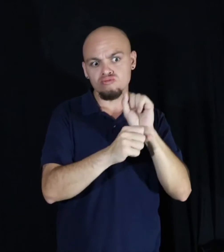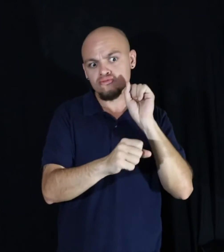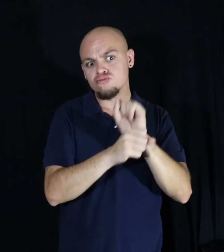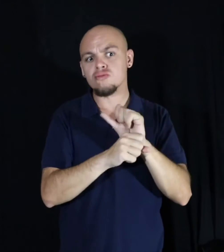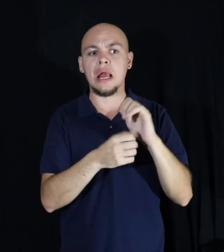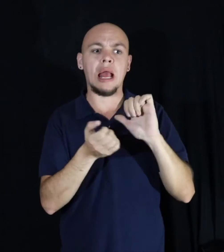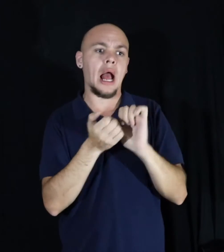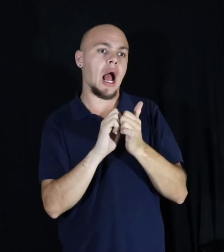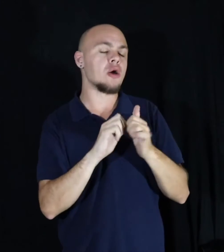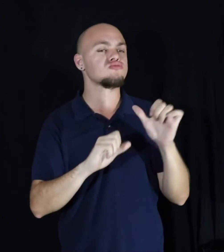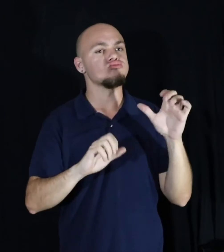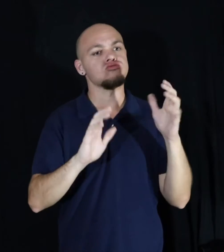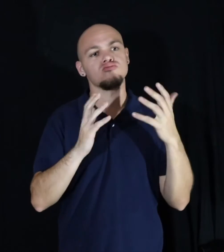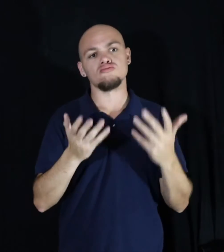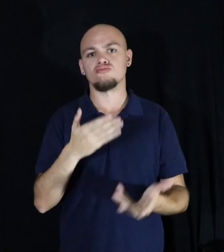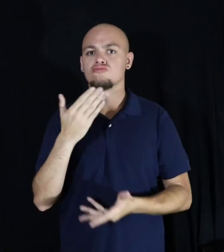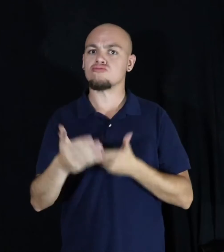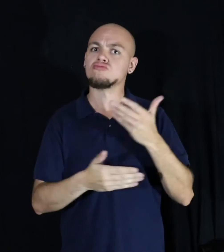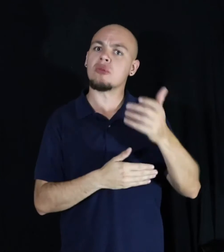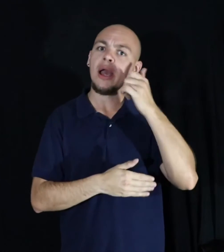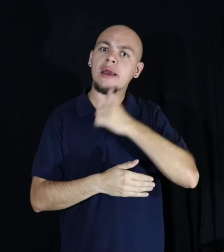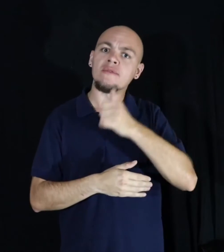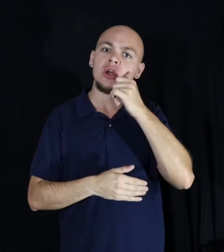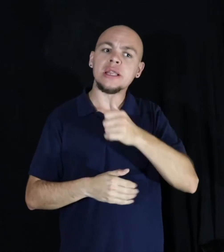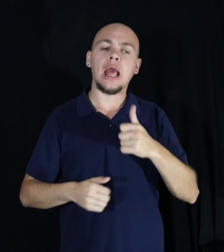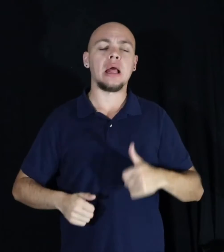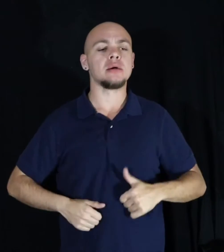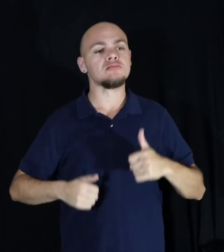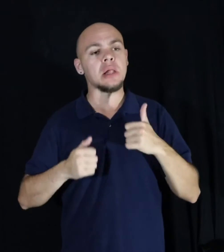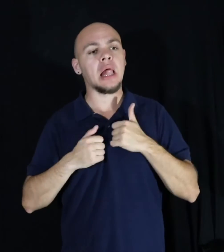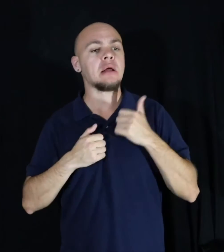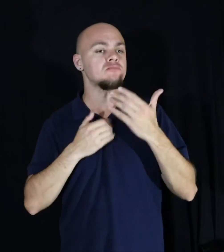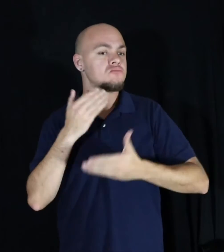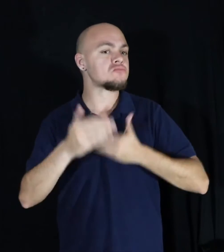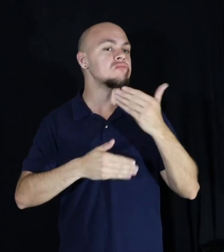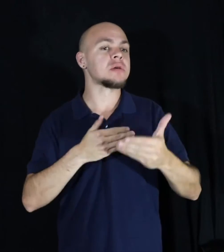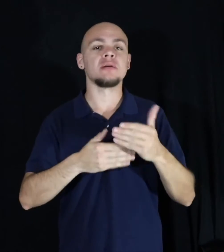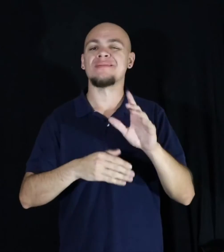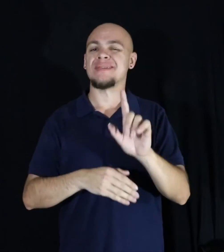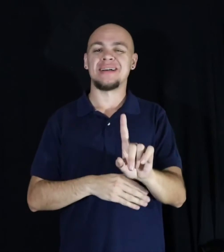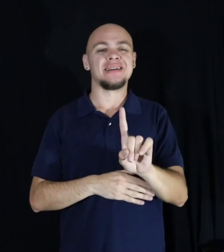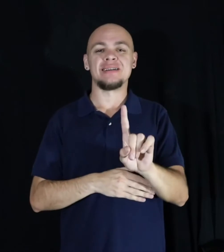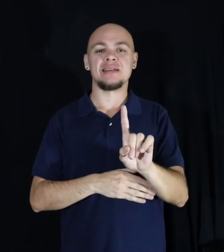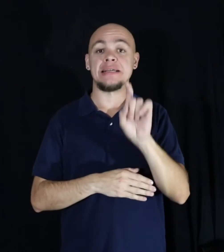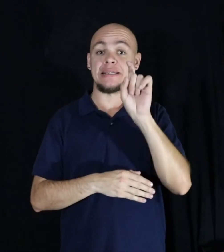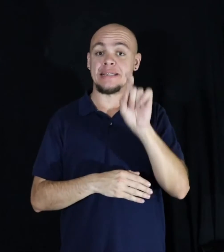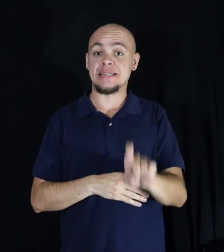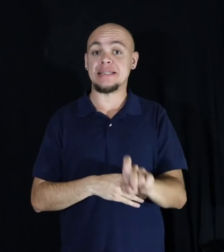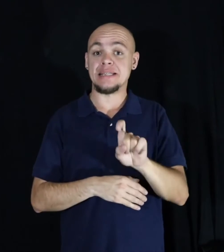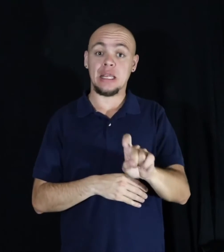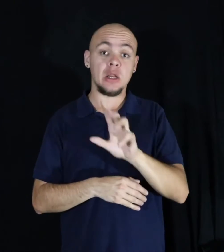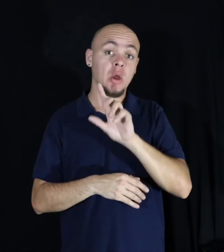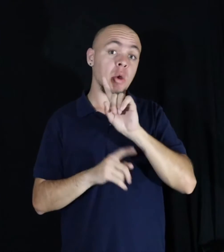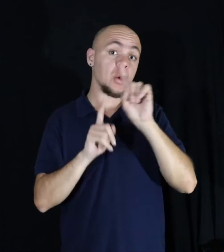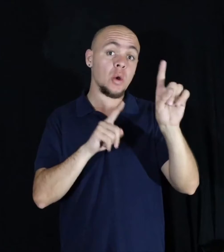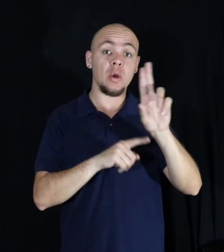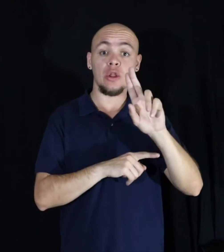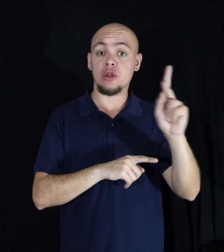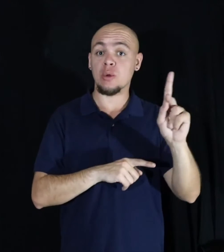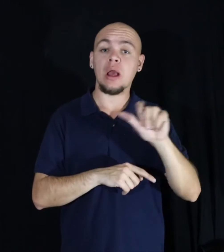be working every day and living my life, I would say that you don't need to go to the UK or to go